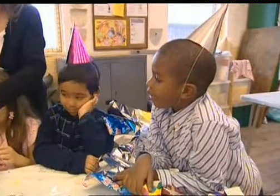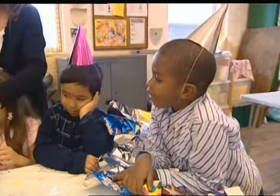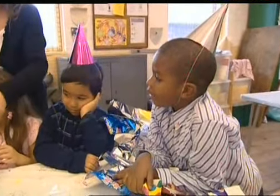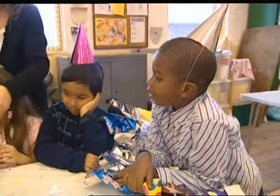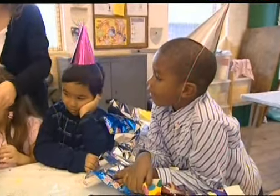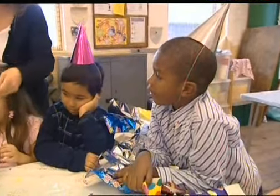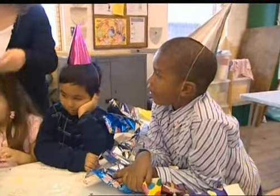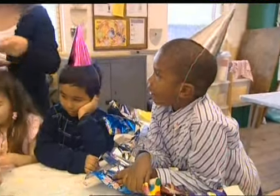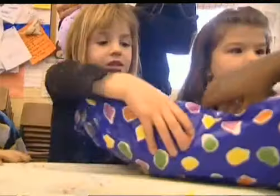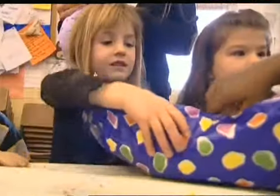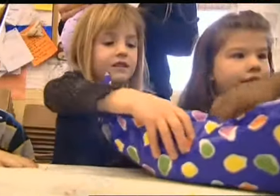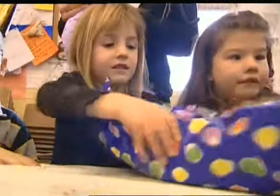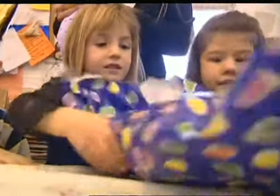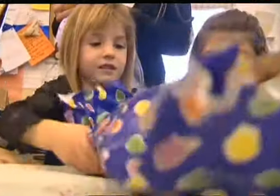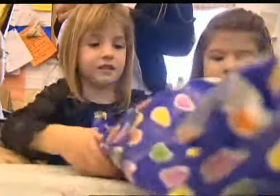you very much. Open another one, Alex.